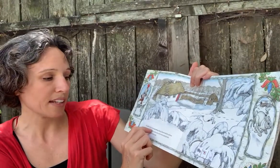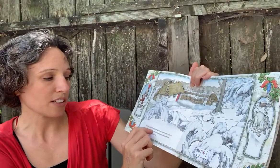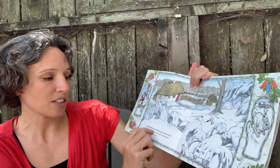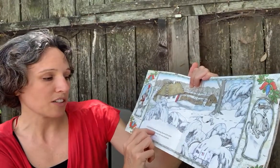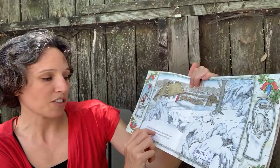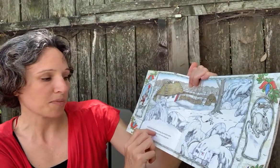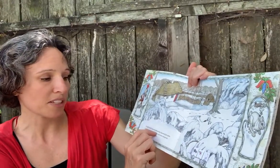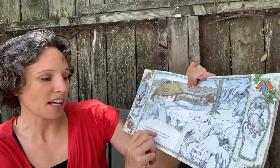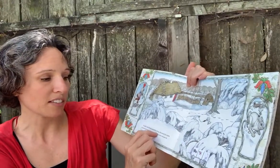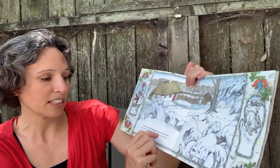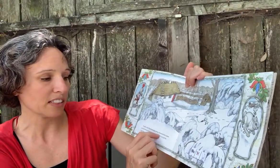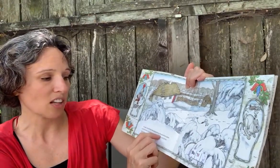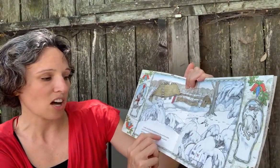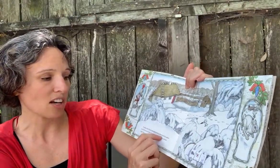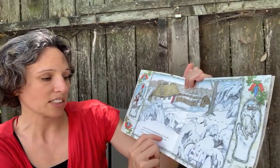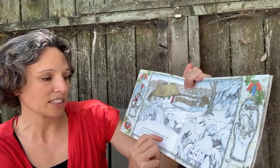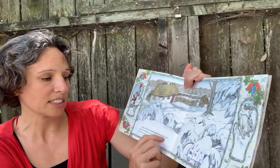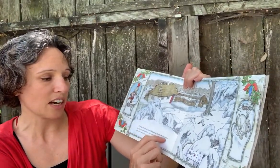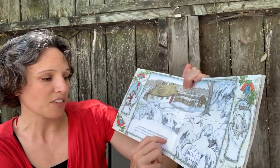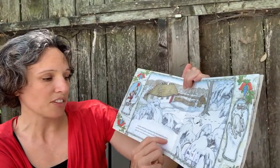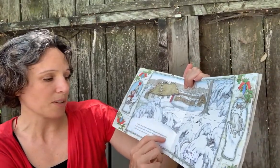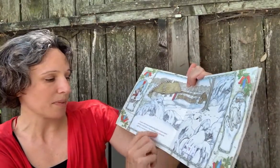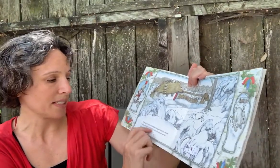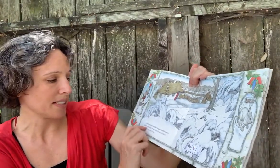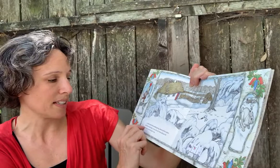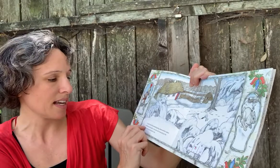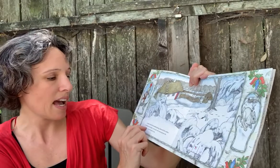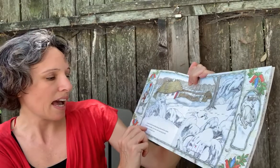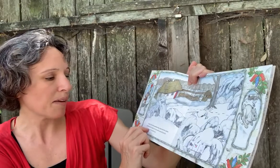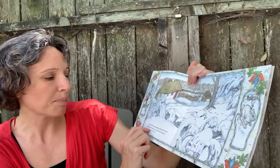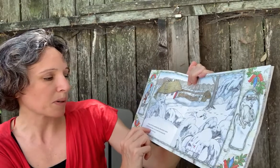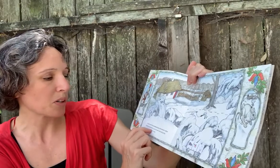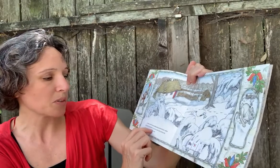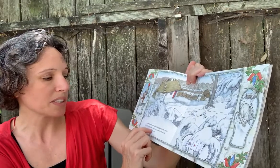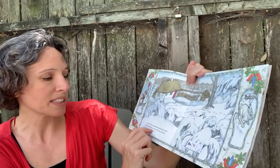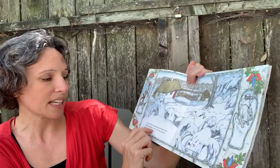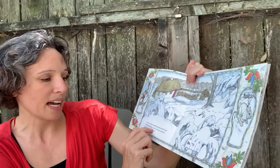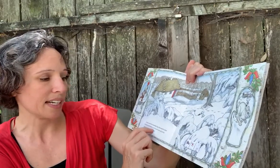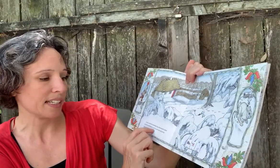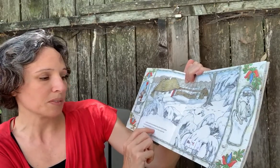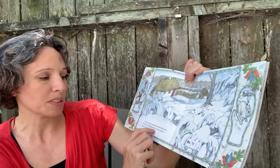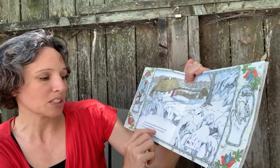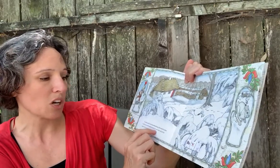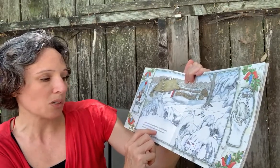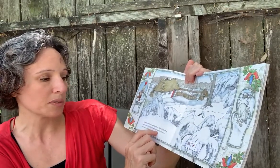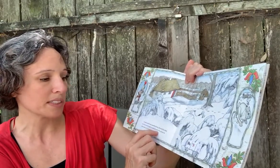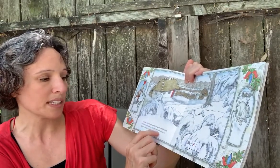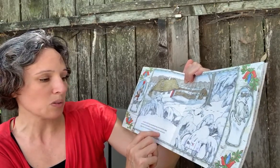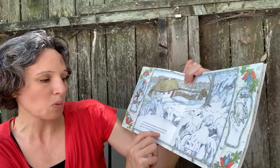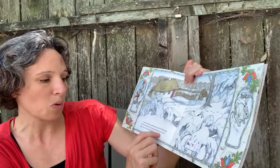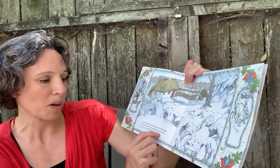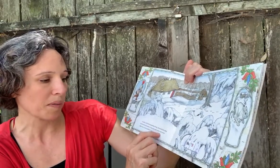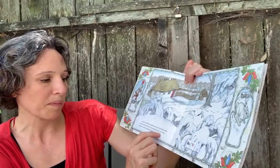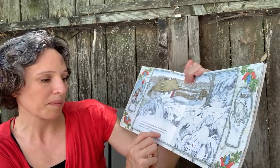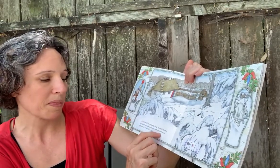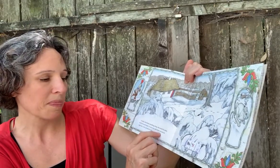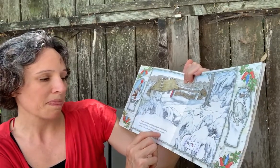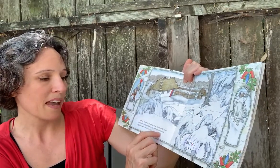tired from tunneling along, discovered the mitten and burrowed inside. It was cozy and warm